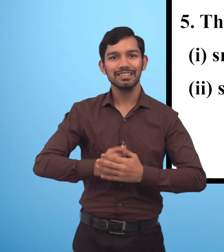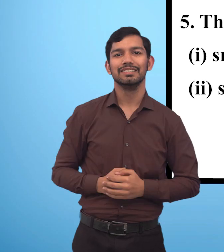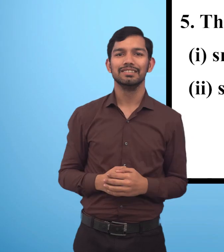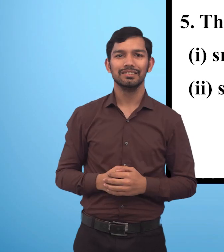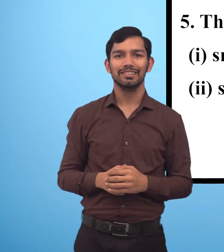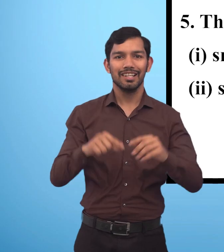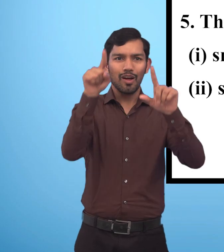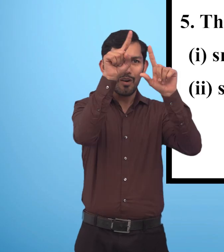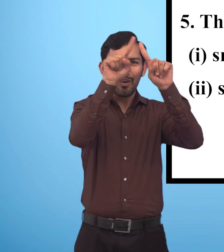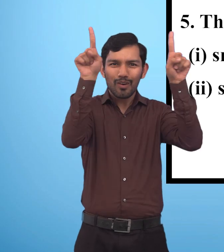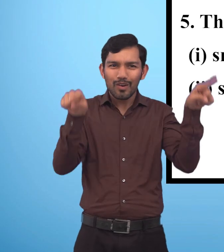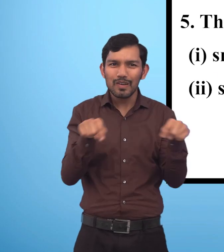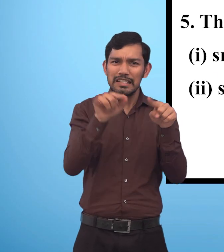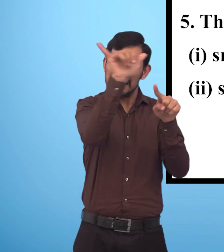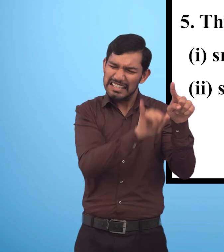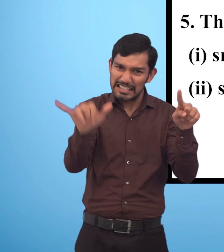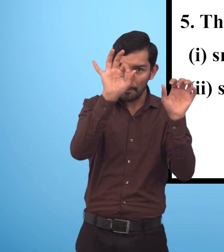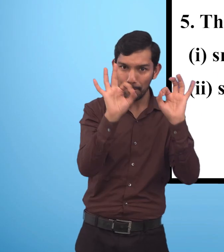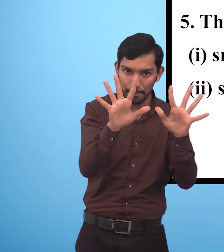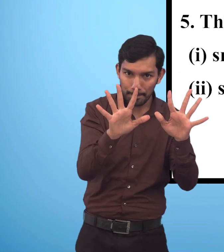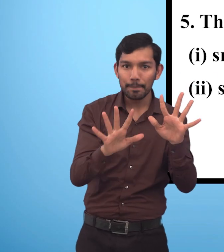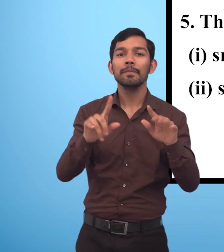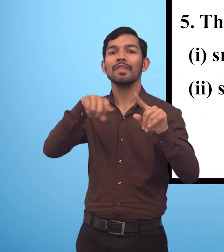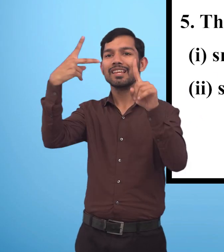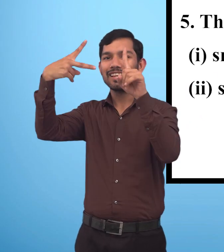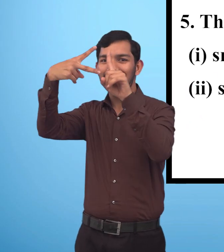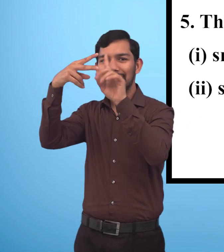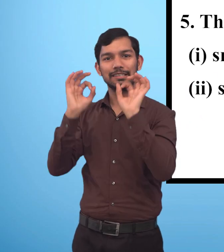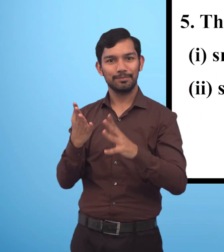2. Squares and triangles.